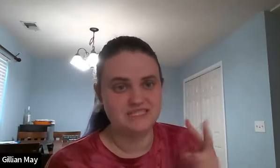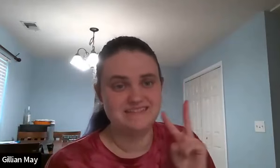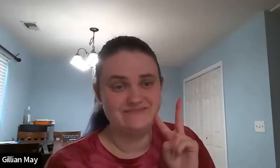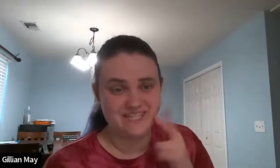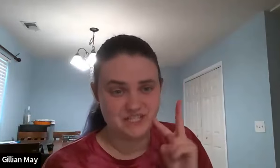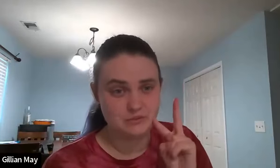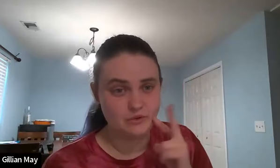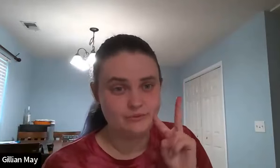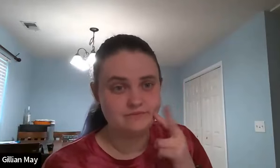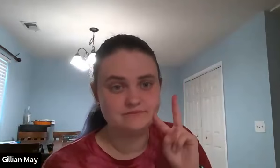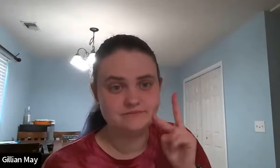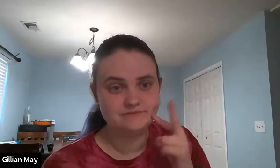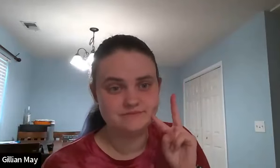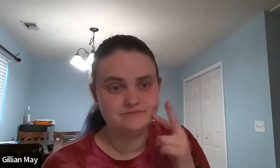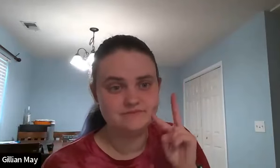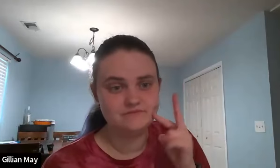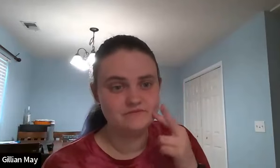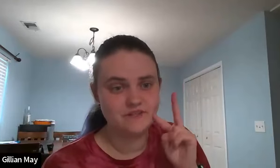is vegetable.